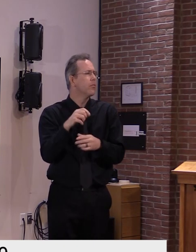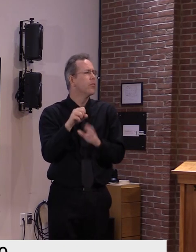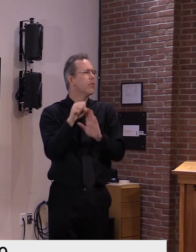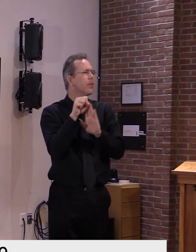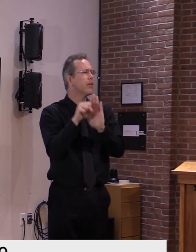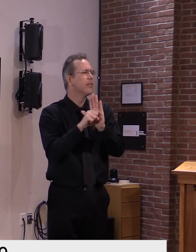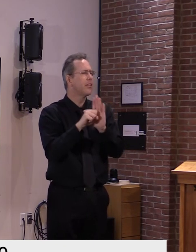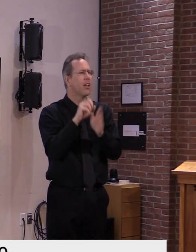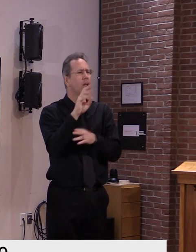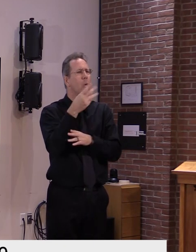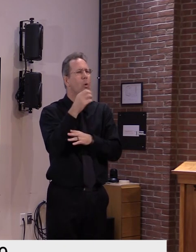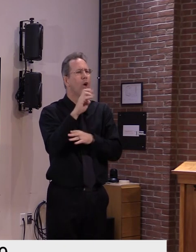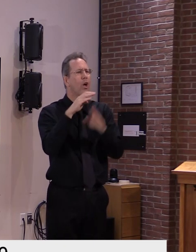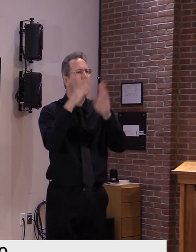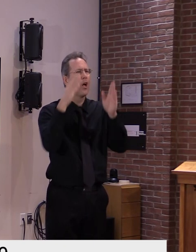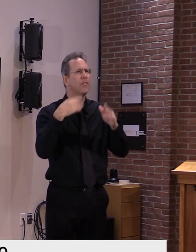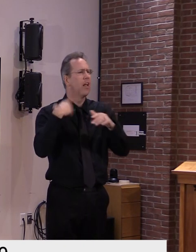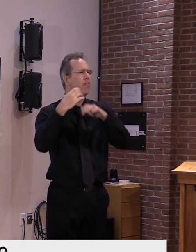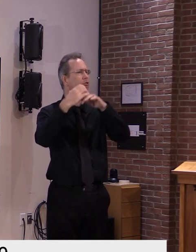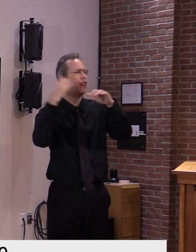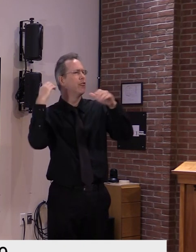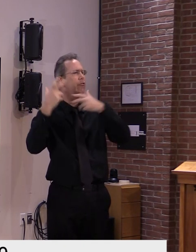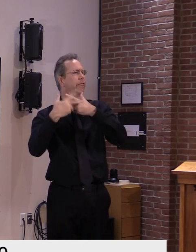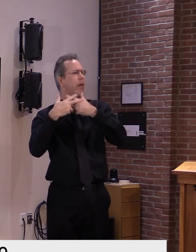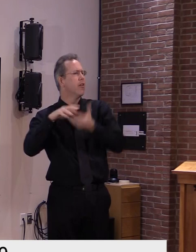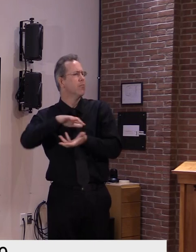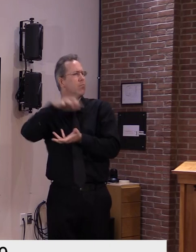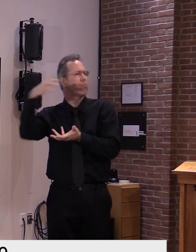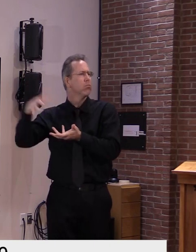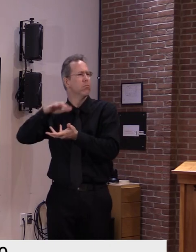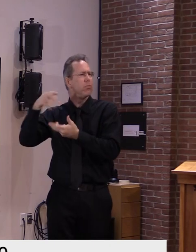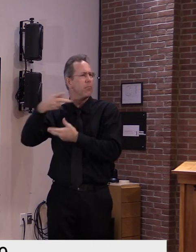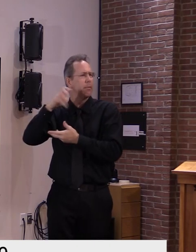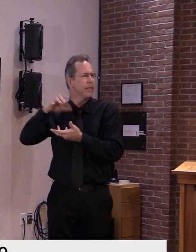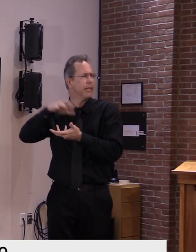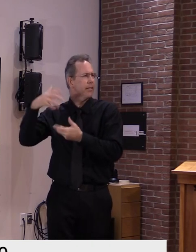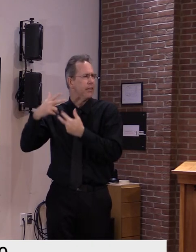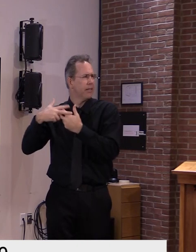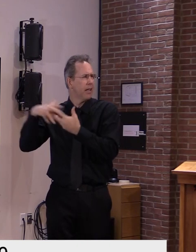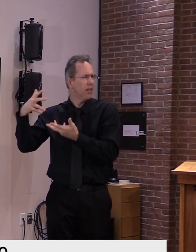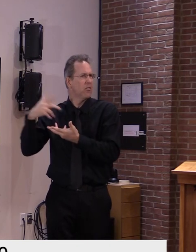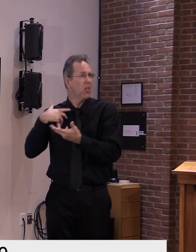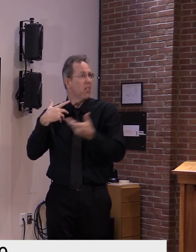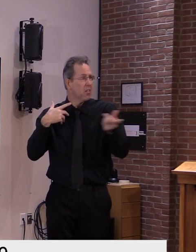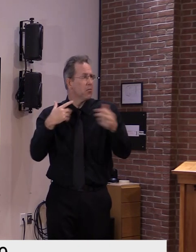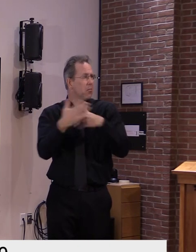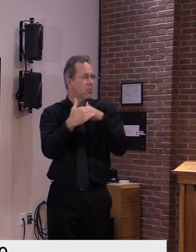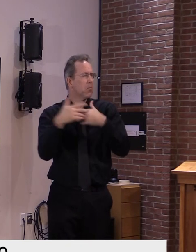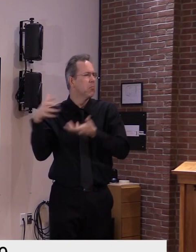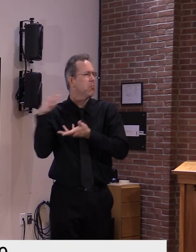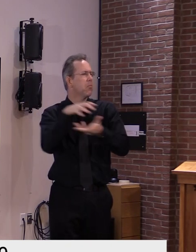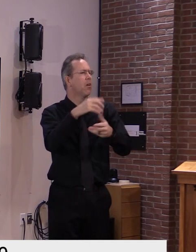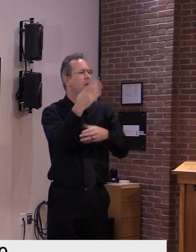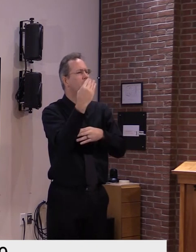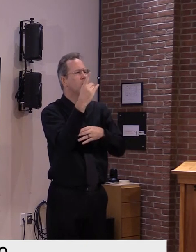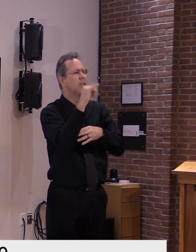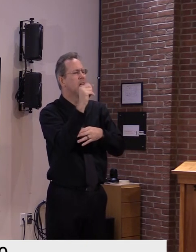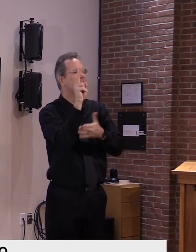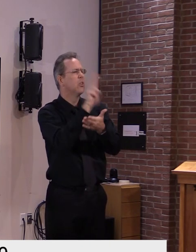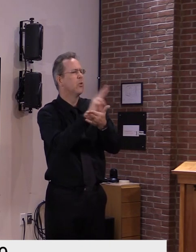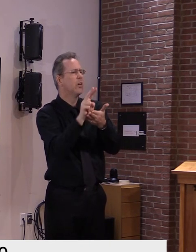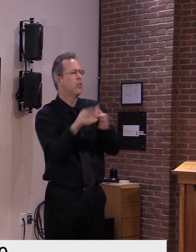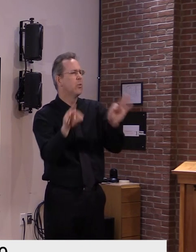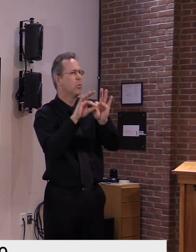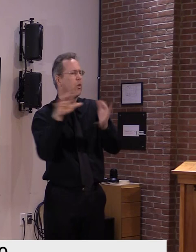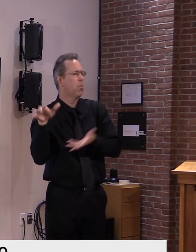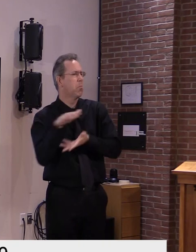the amount that they have in stock at the time they make the order and their projected burn rate. And then taking into consideration to potentially add